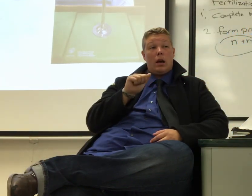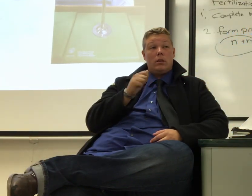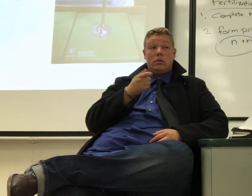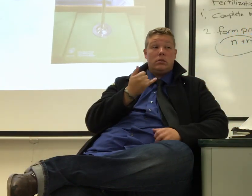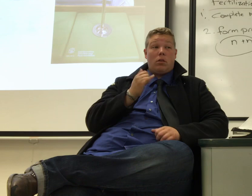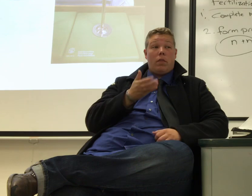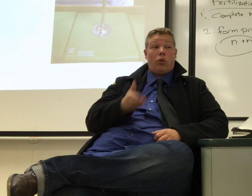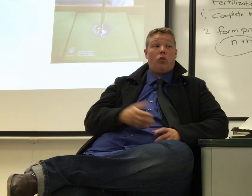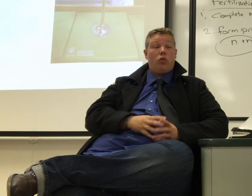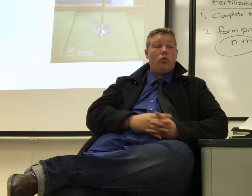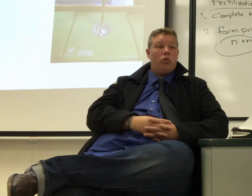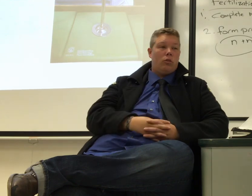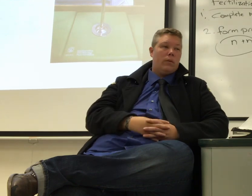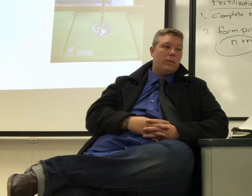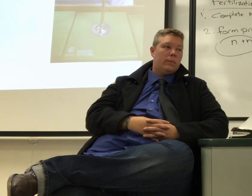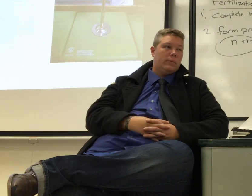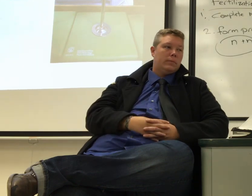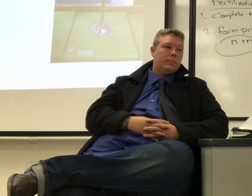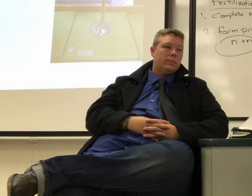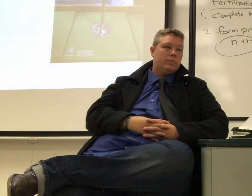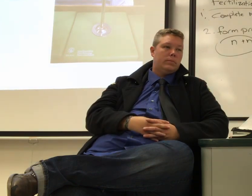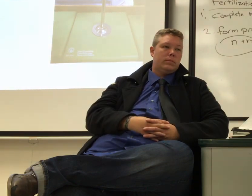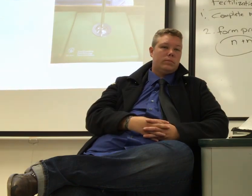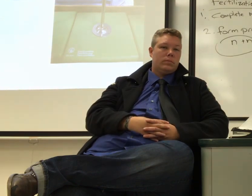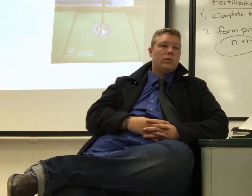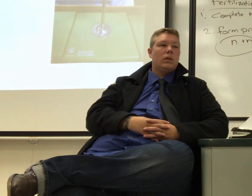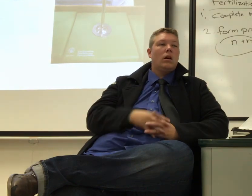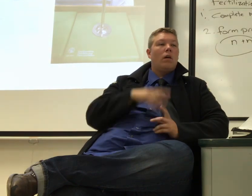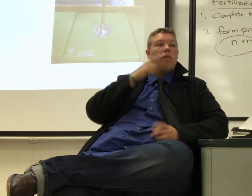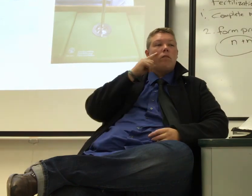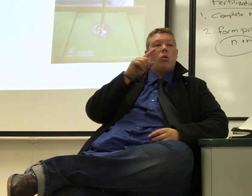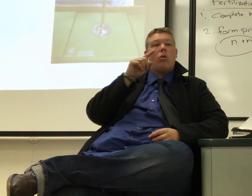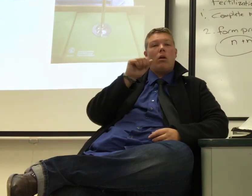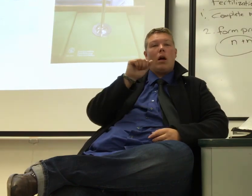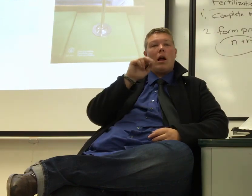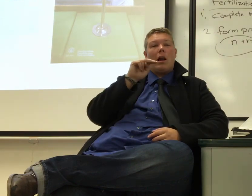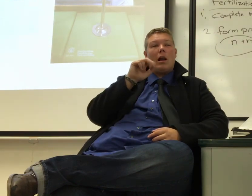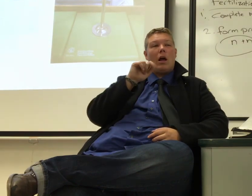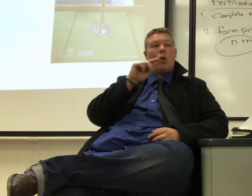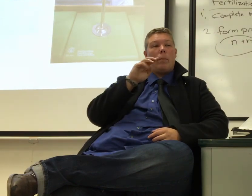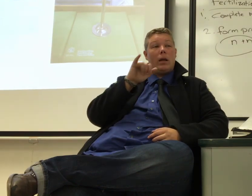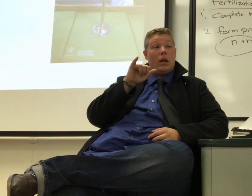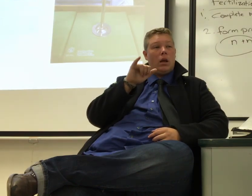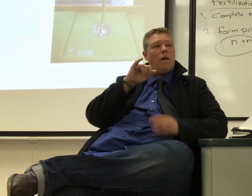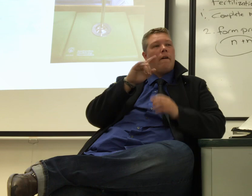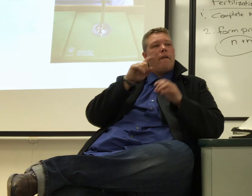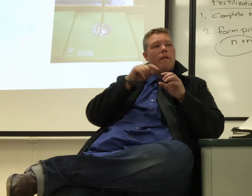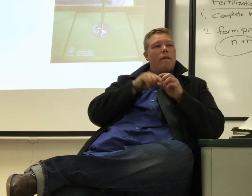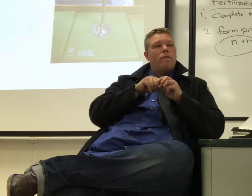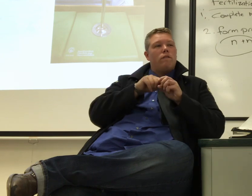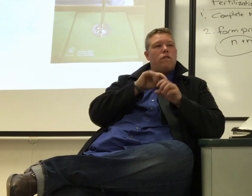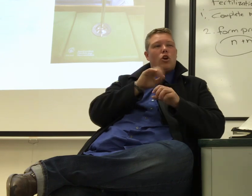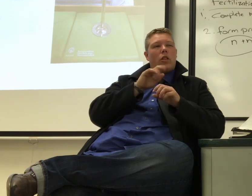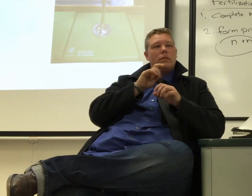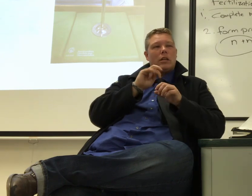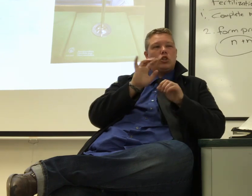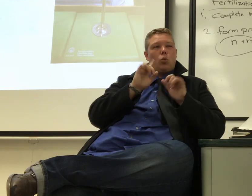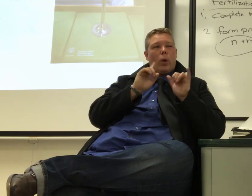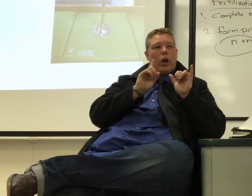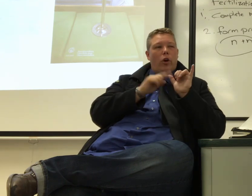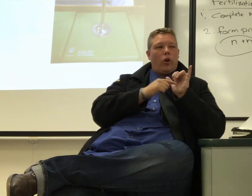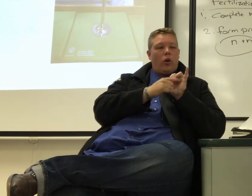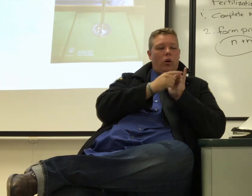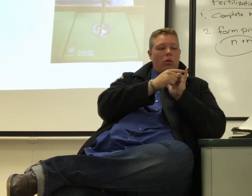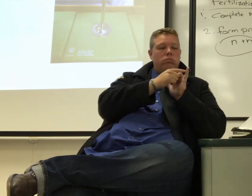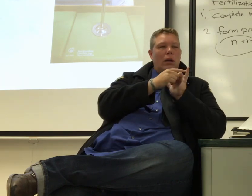Yes. And in terms of the anatomy, where does fertilization take place? Ampulla of